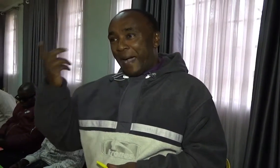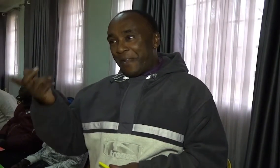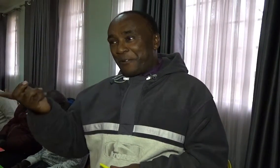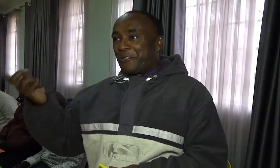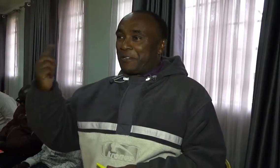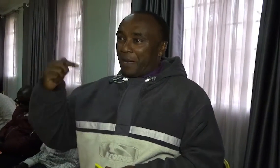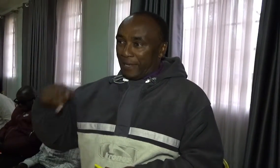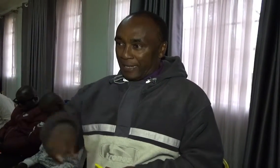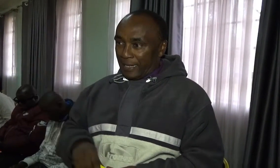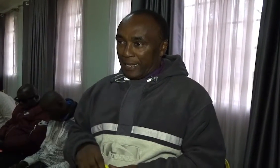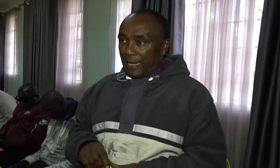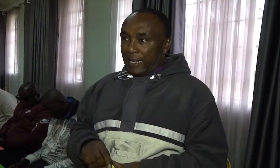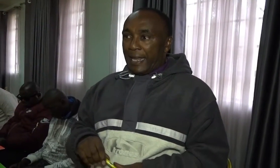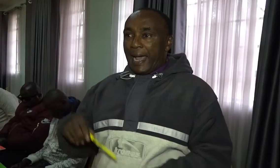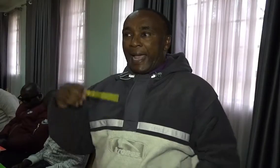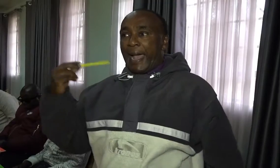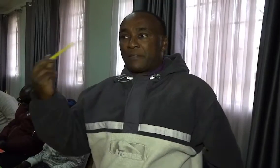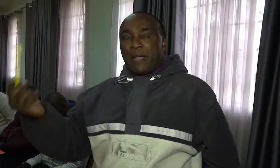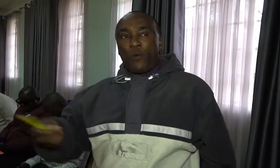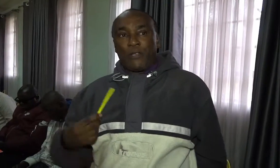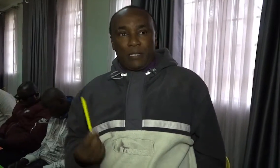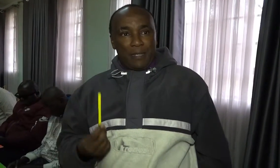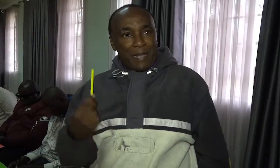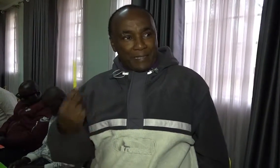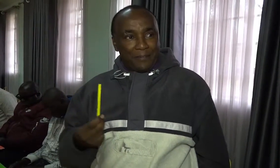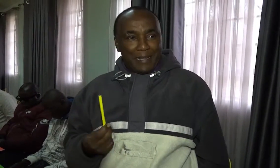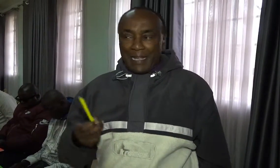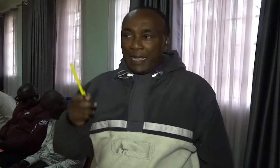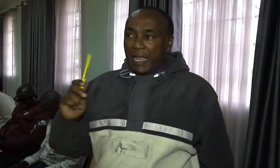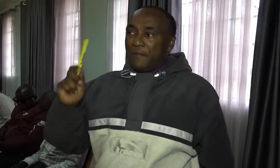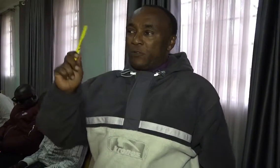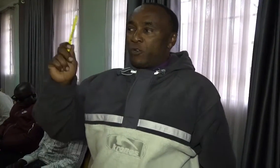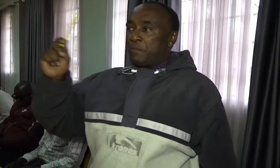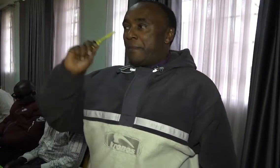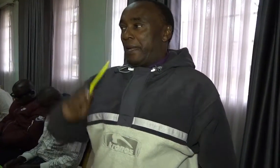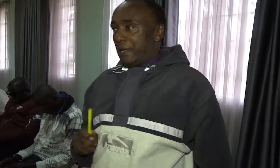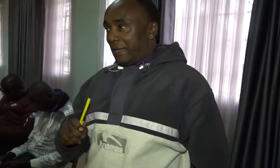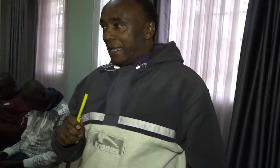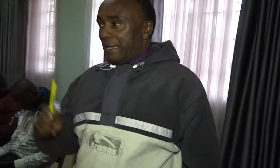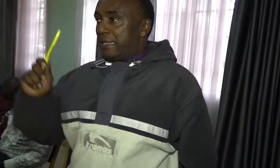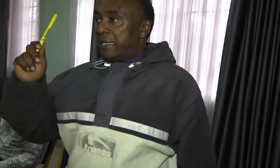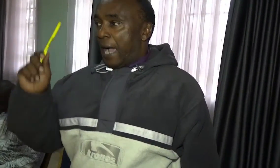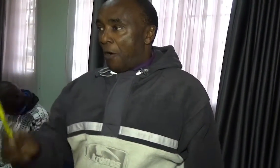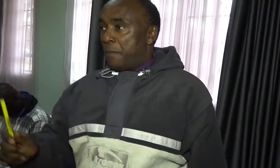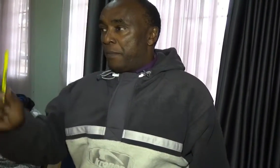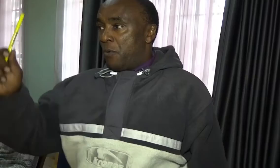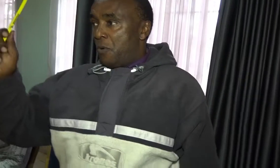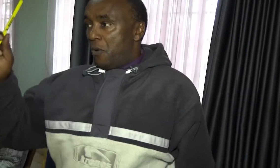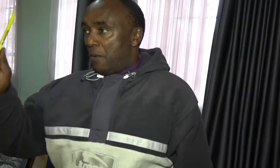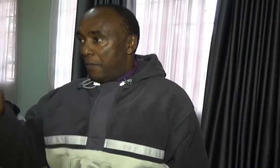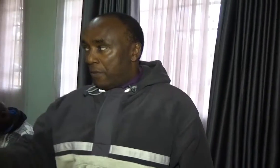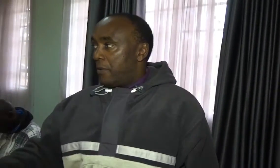However, mine was not permanent. Then I asked myself, if it was permanent, this is how